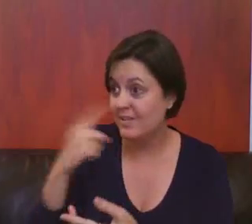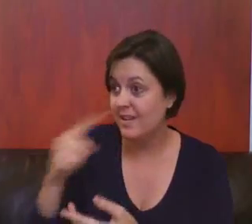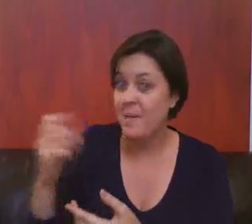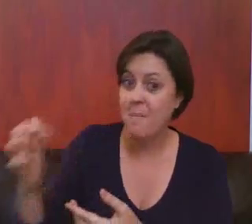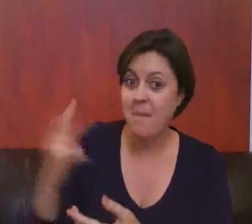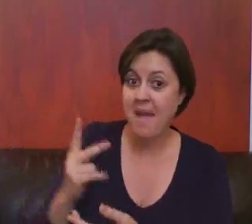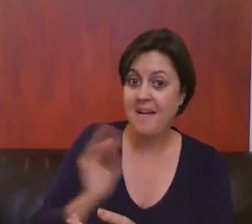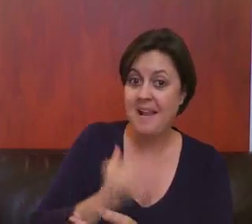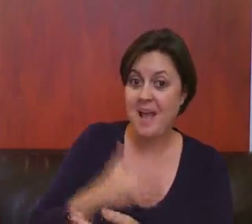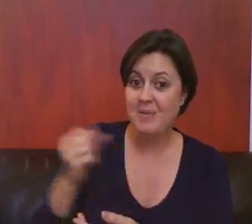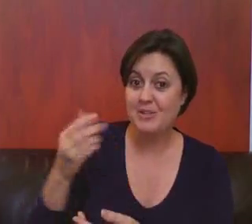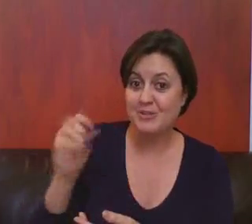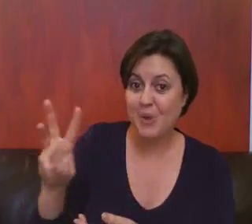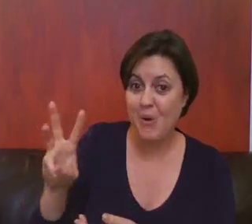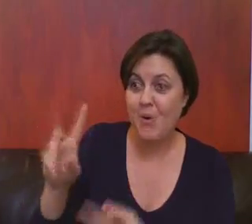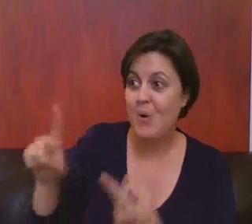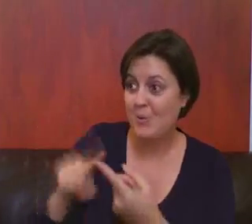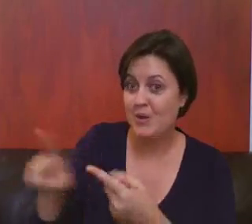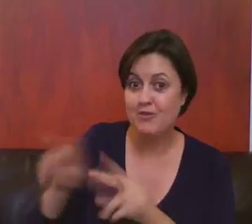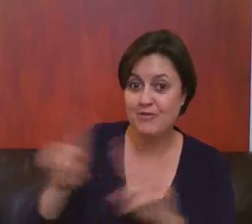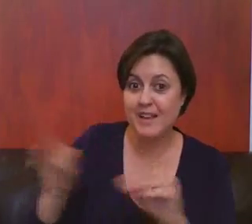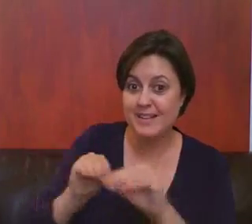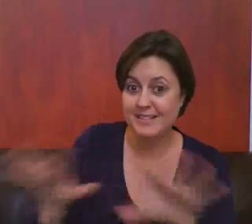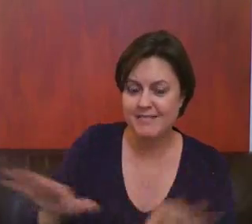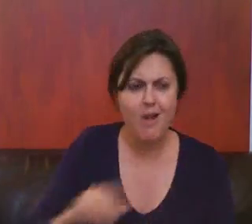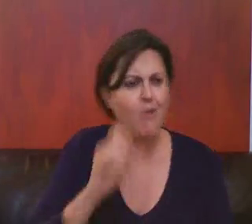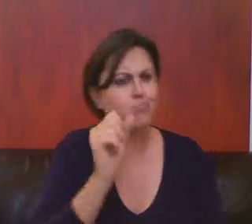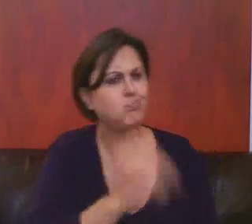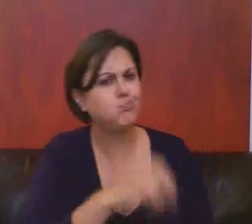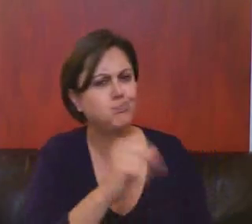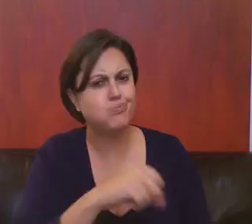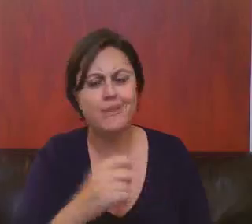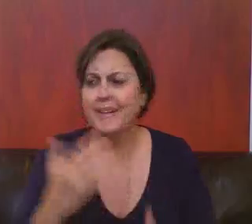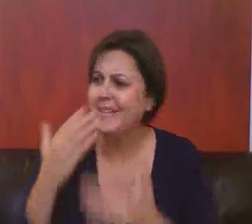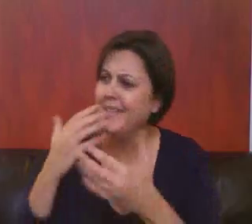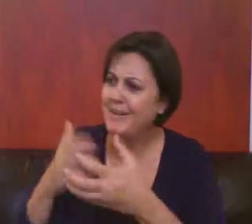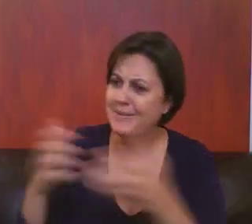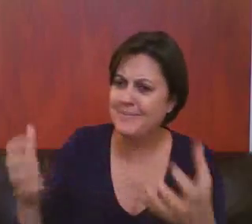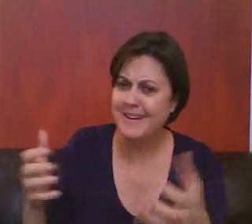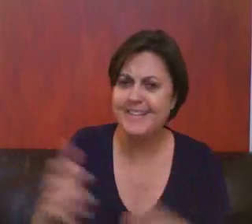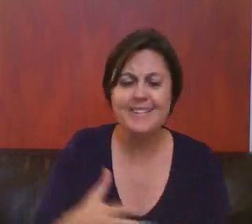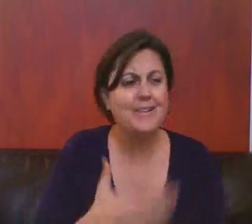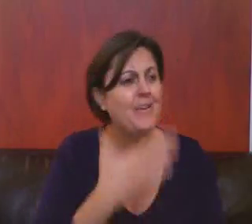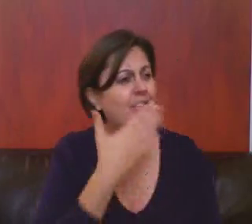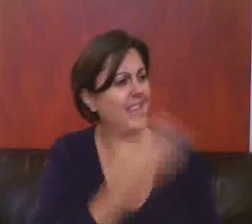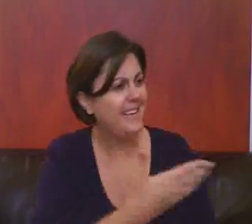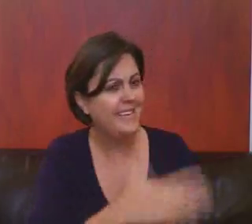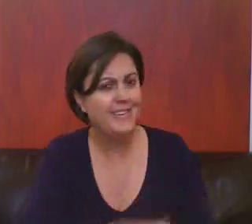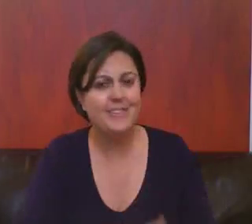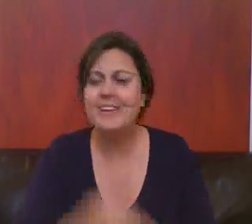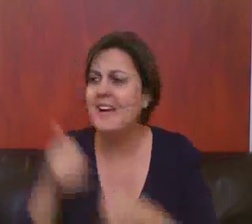Absolutely. This is fabulous. Gail, thank you so much. Thanks so much for having me. All right. Have a great day.